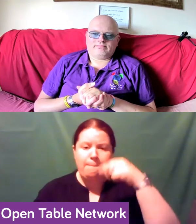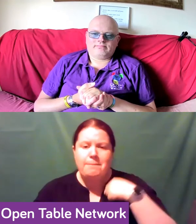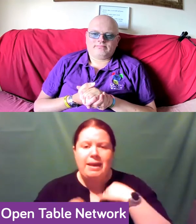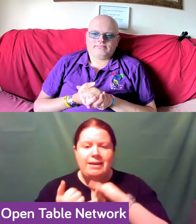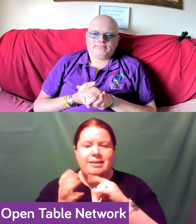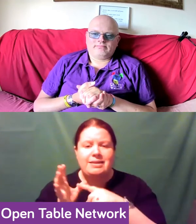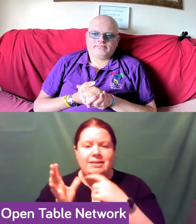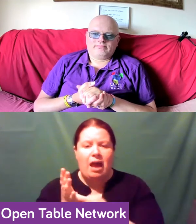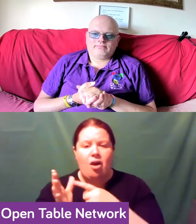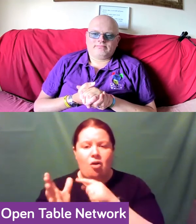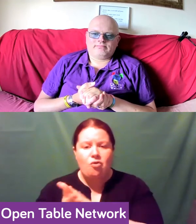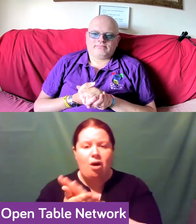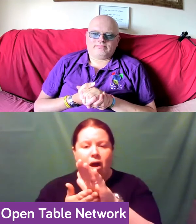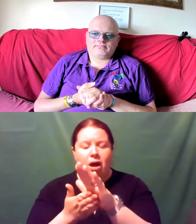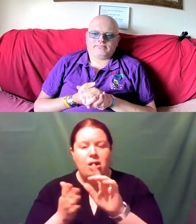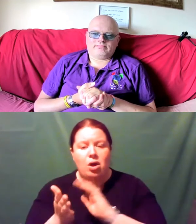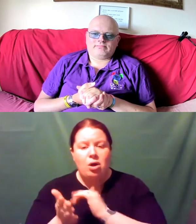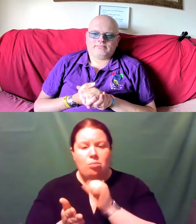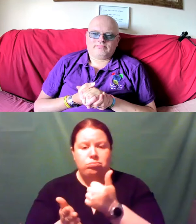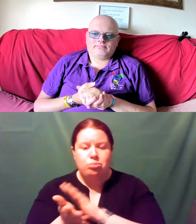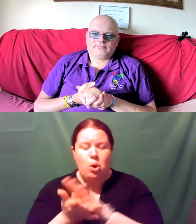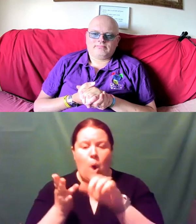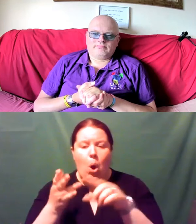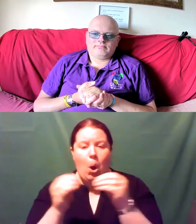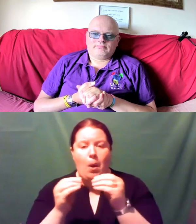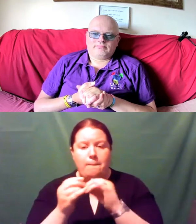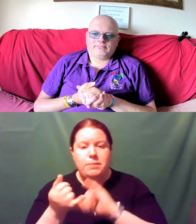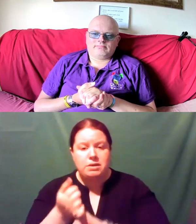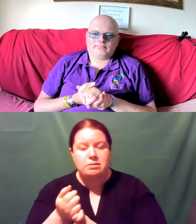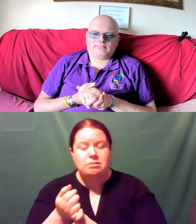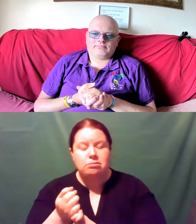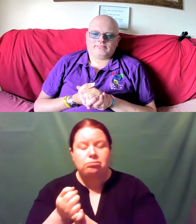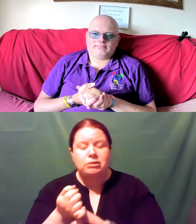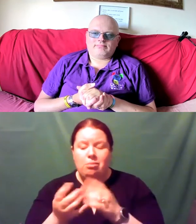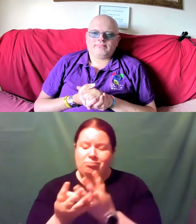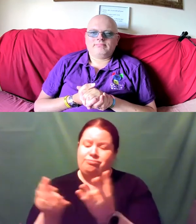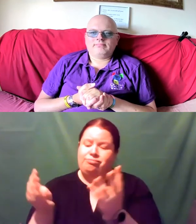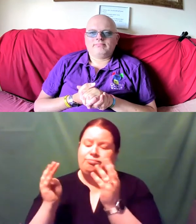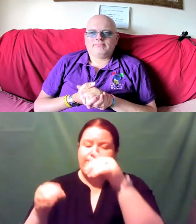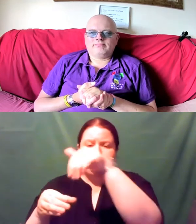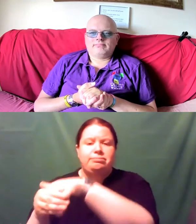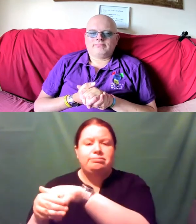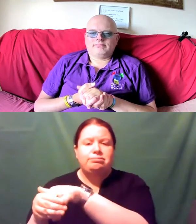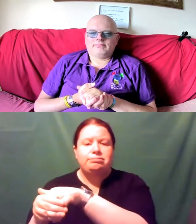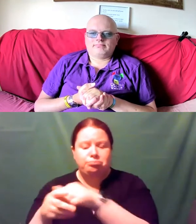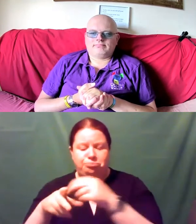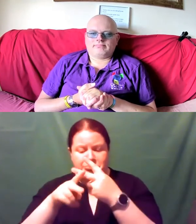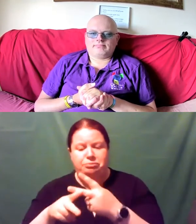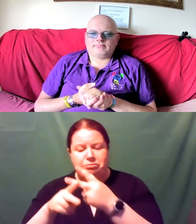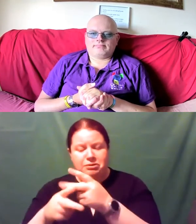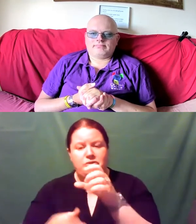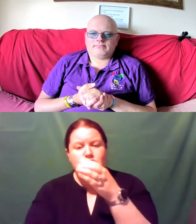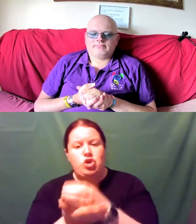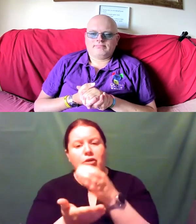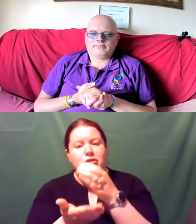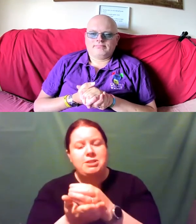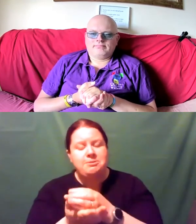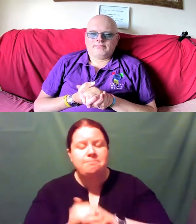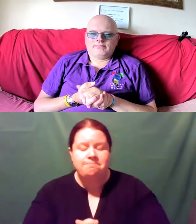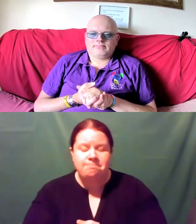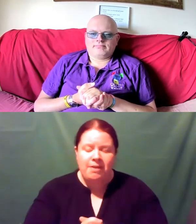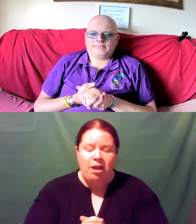of trustees of the Open Table Network charity. I'm really looking forward to this Q&A tonight. One of the privileges I've